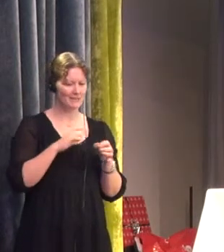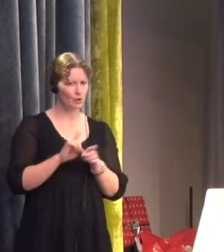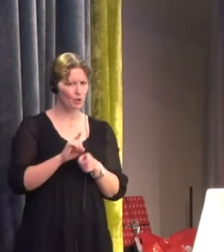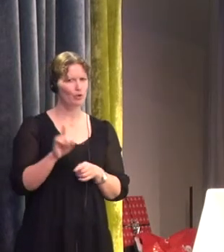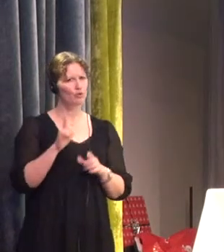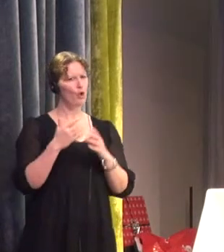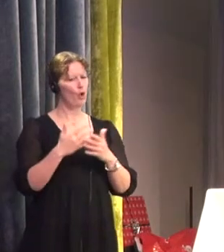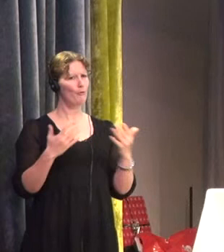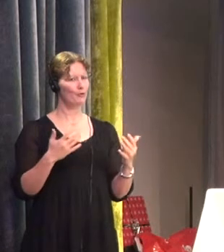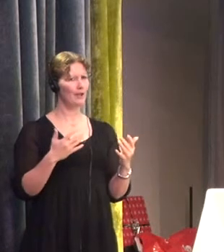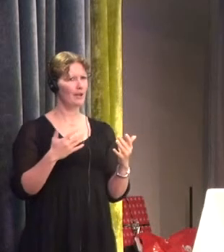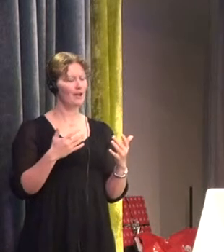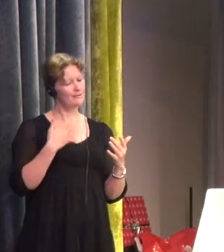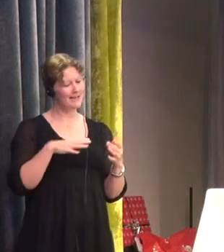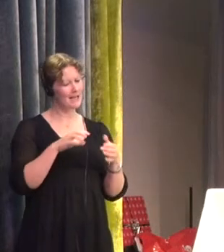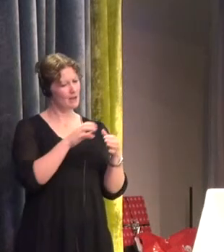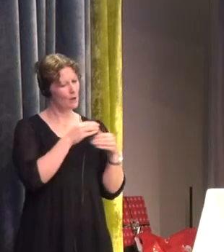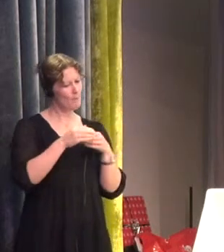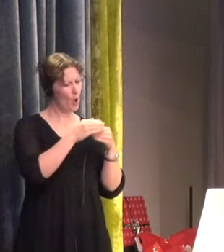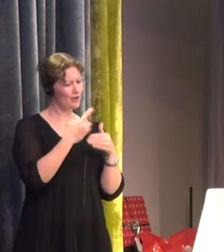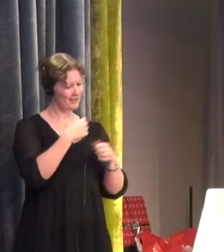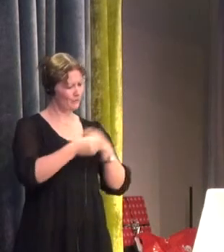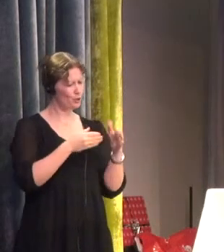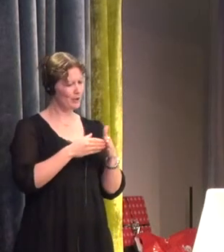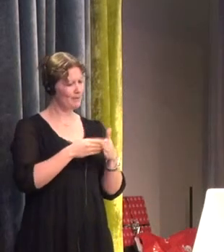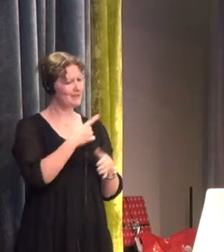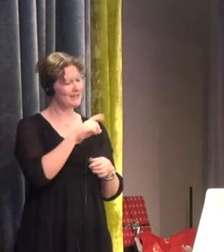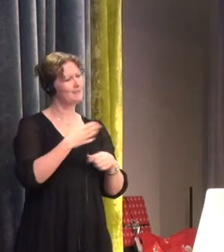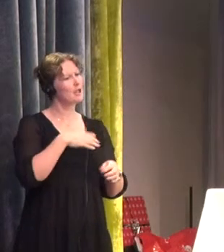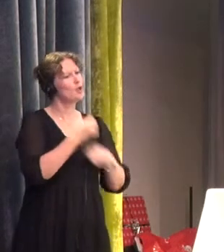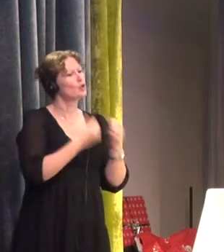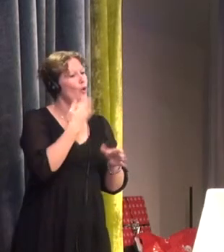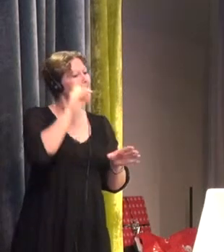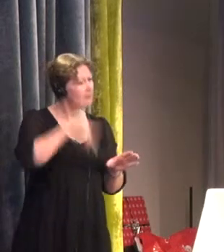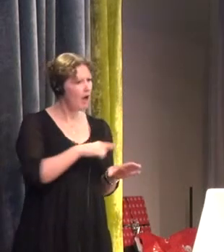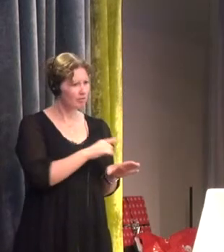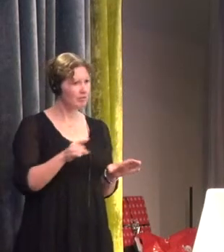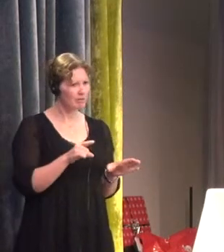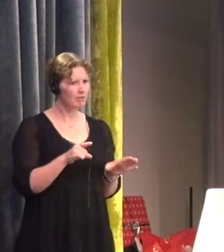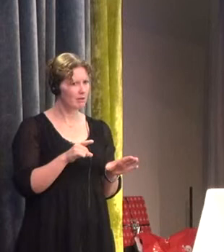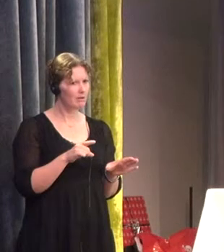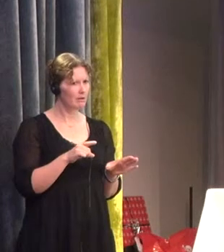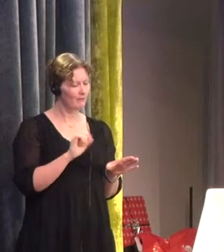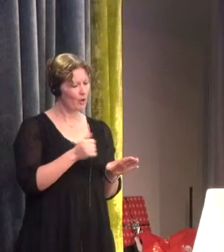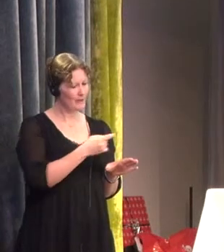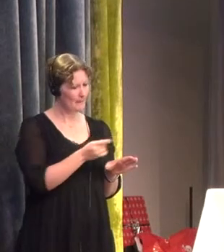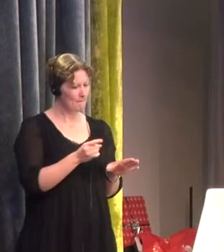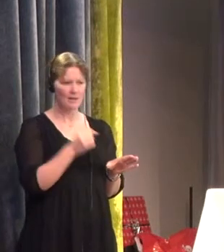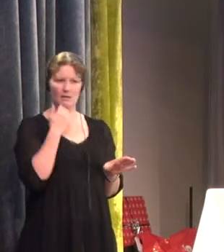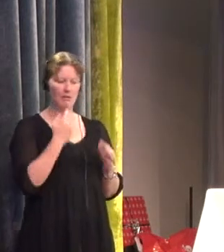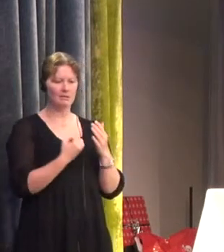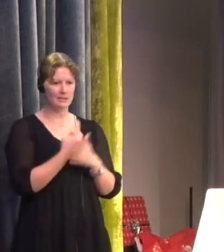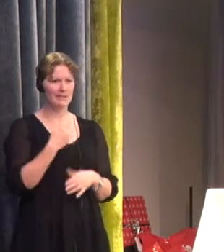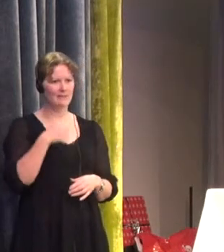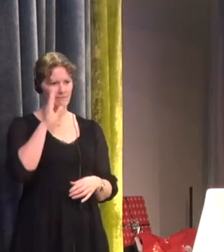and they try to empower them. But sometimes the results aren't very good. We can all tell stories about people who have been locked away by their families,